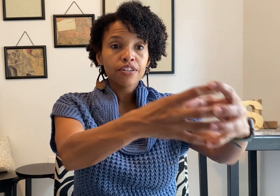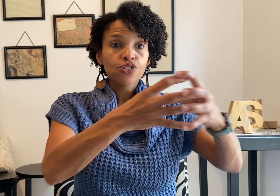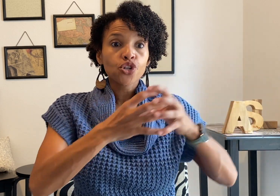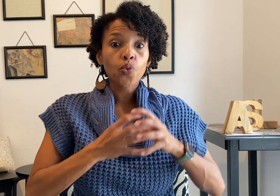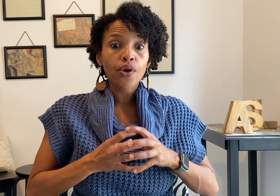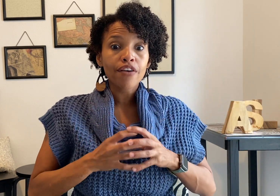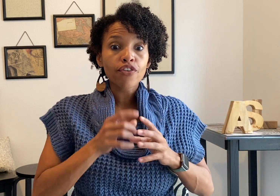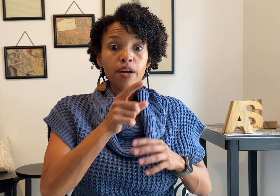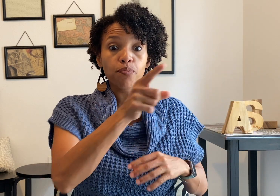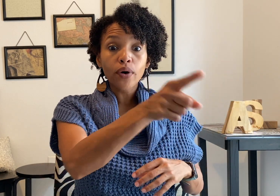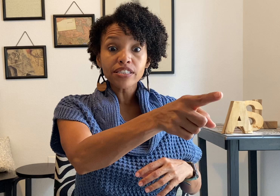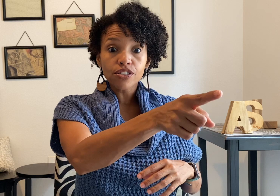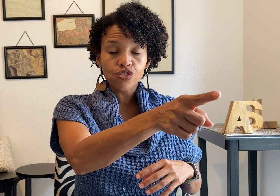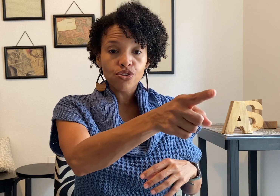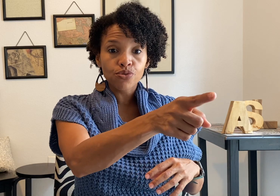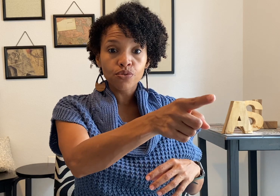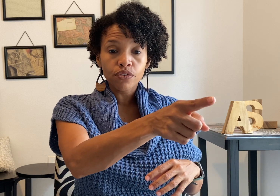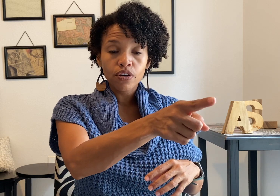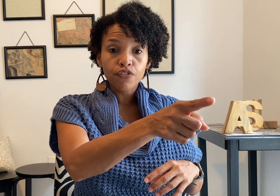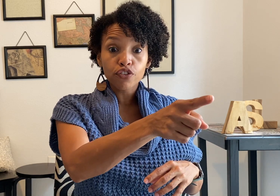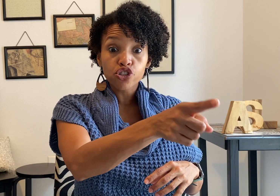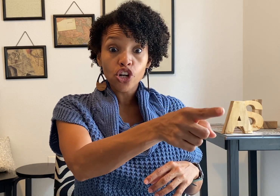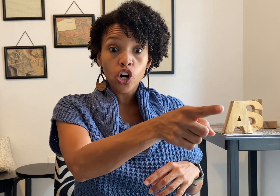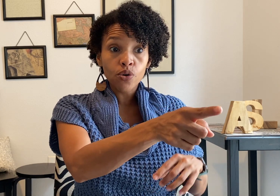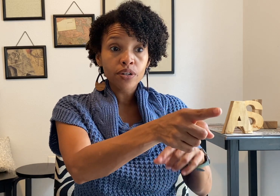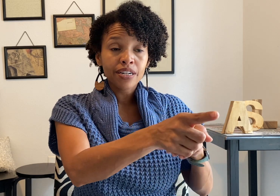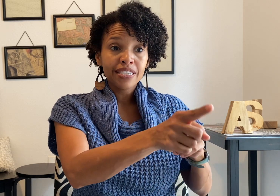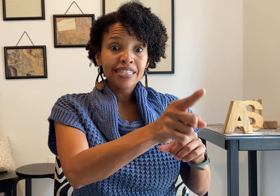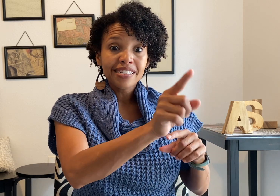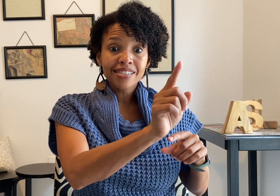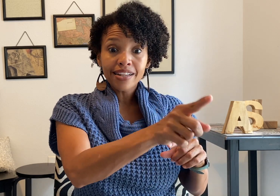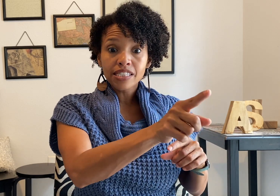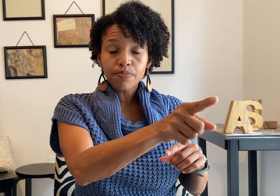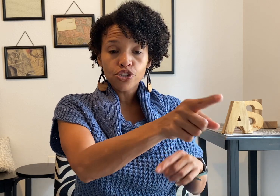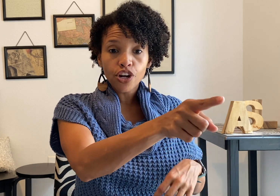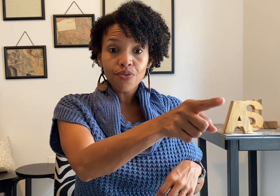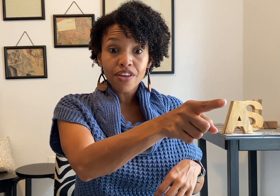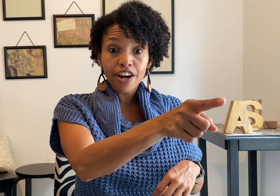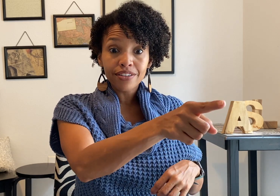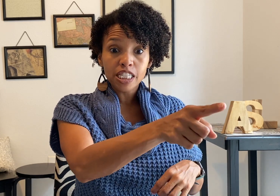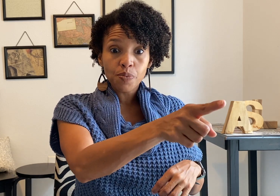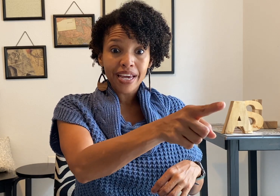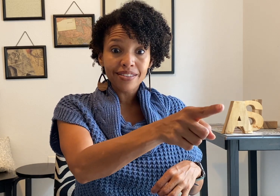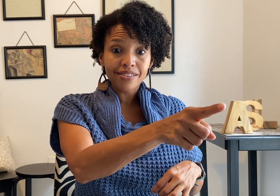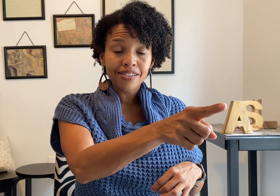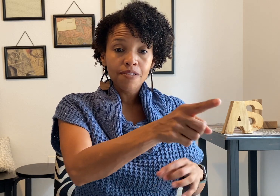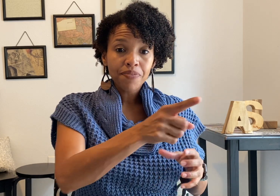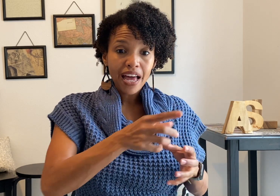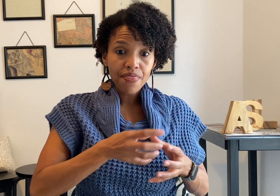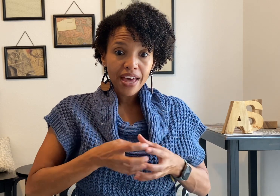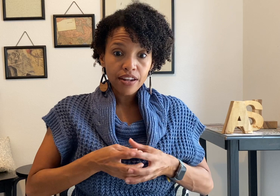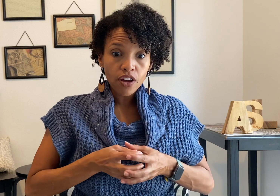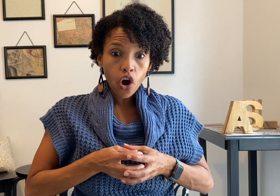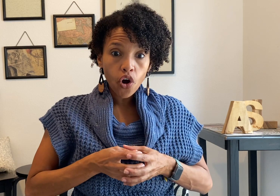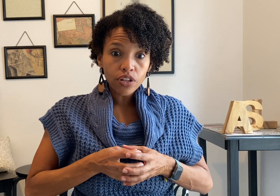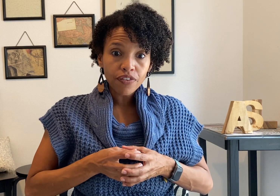So wherever I pointed to for show, sets up show there in space, and then all of